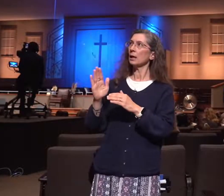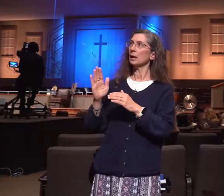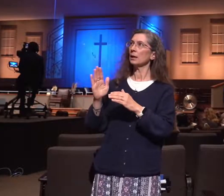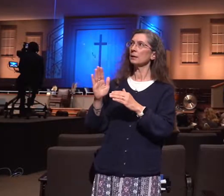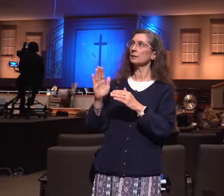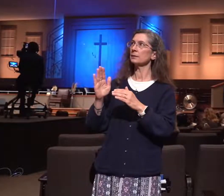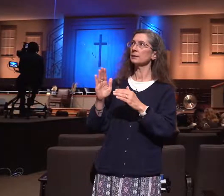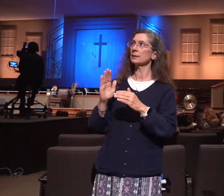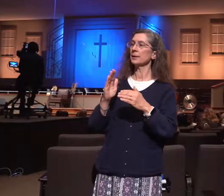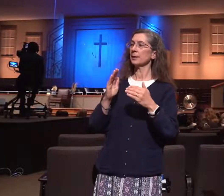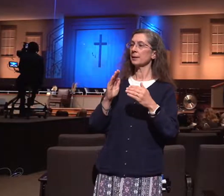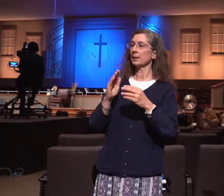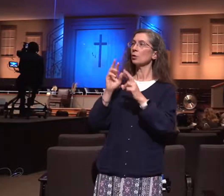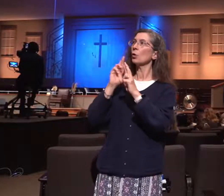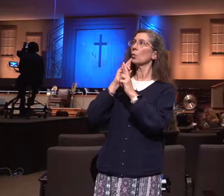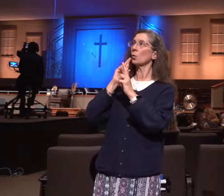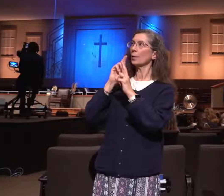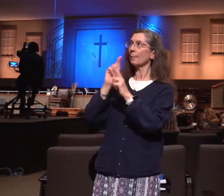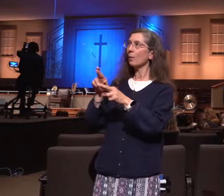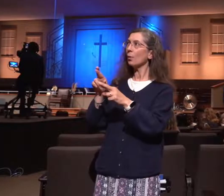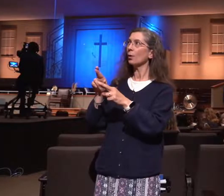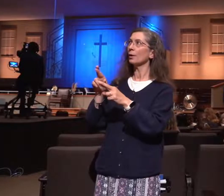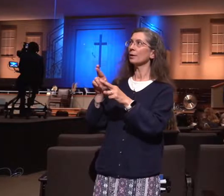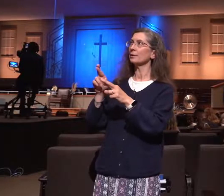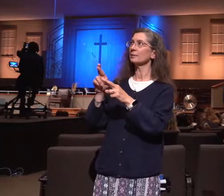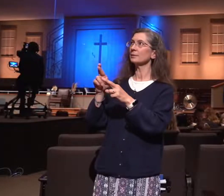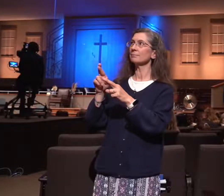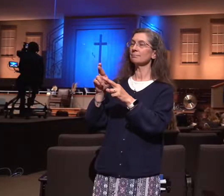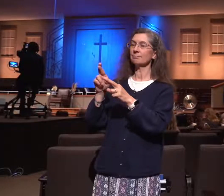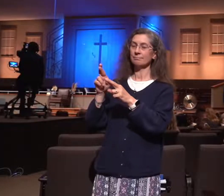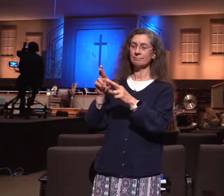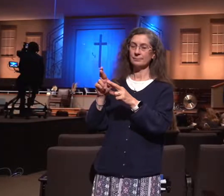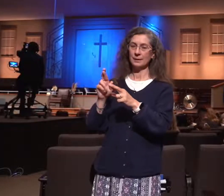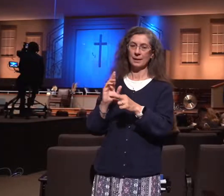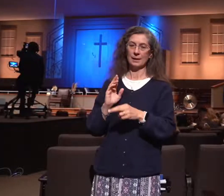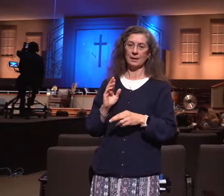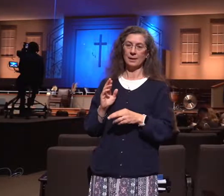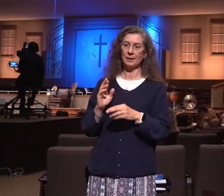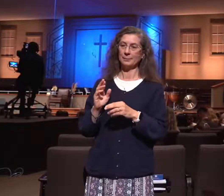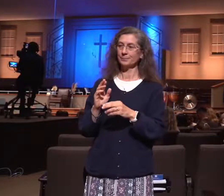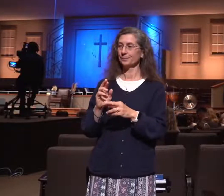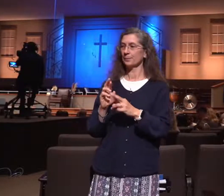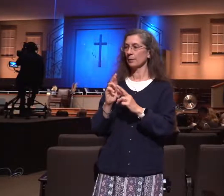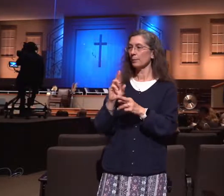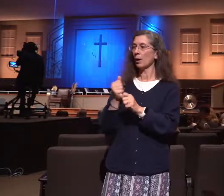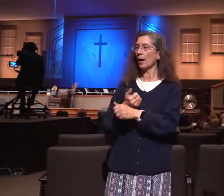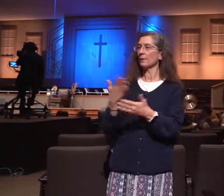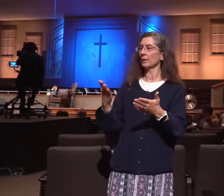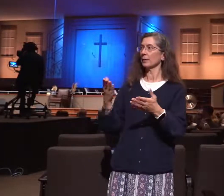account for everything that he has put in our hand.